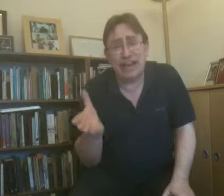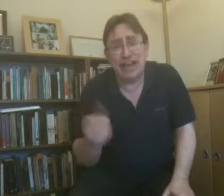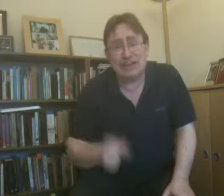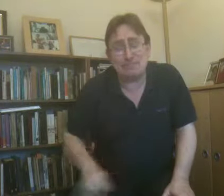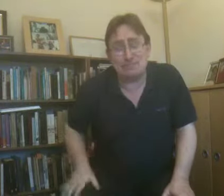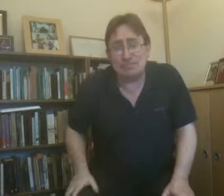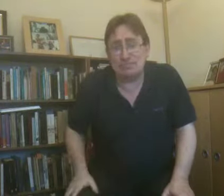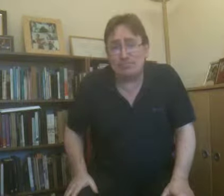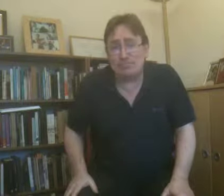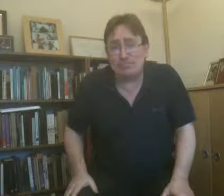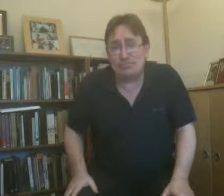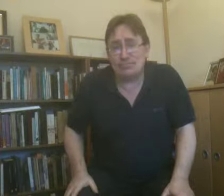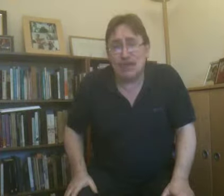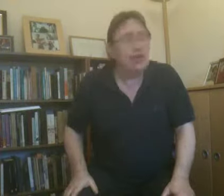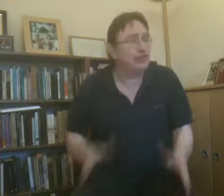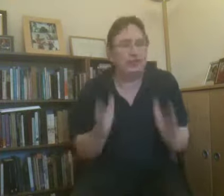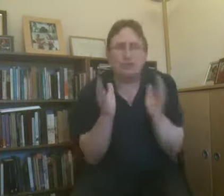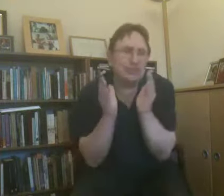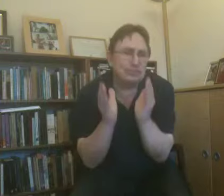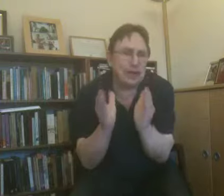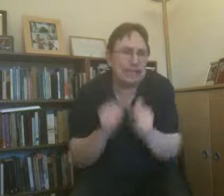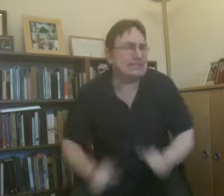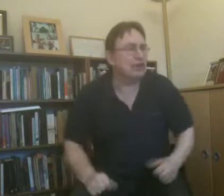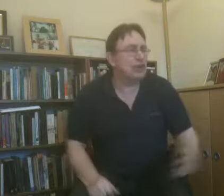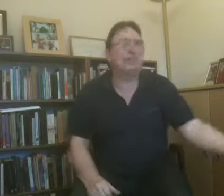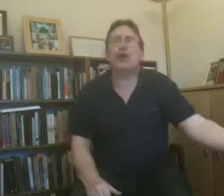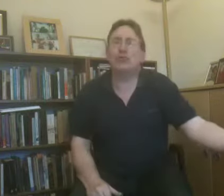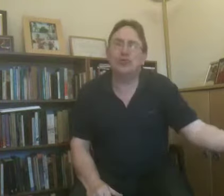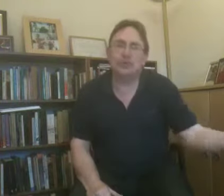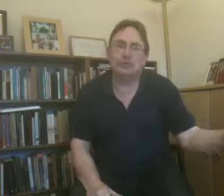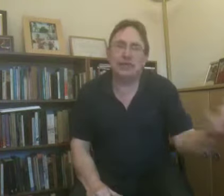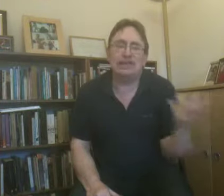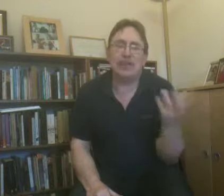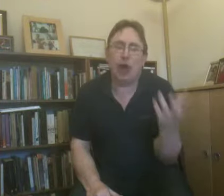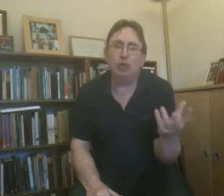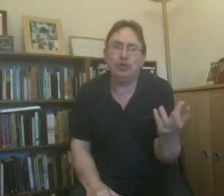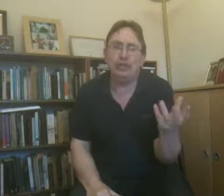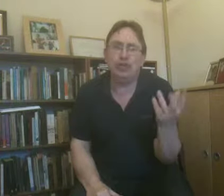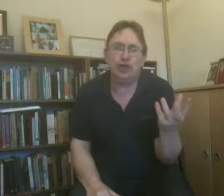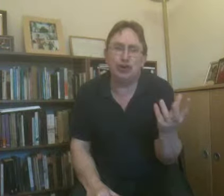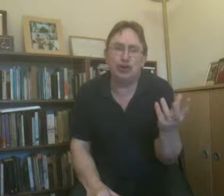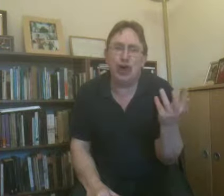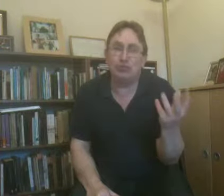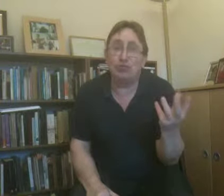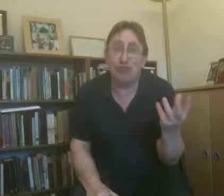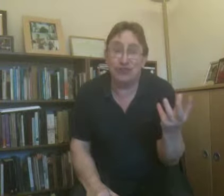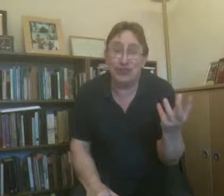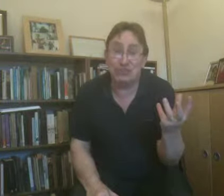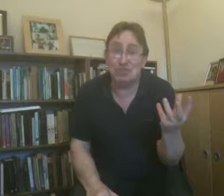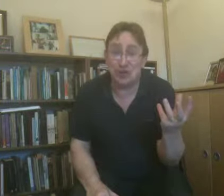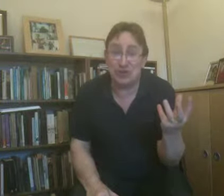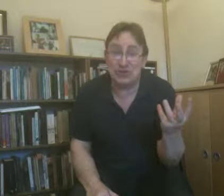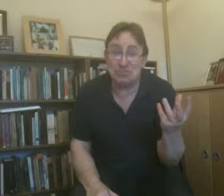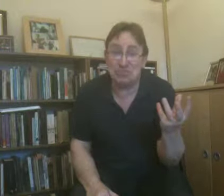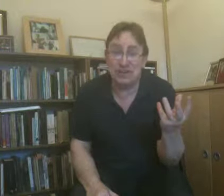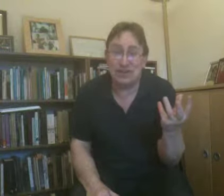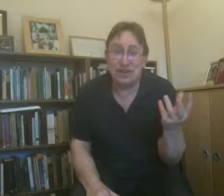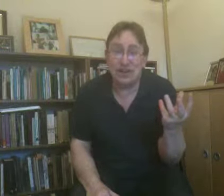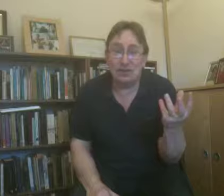again. So there's a perspective that the Old Testament is only good up to a certain point. But